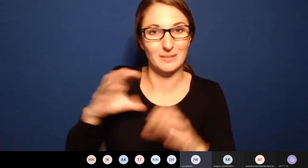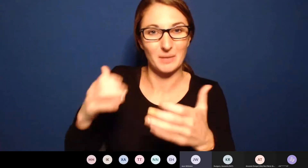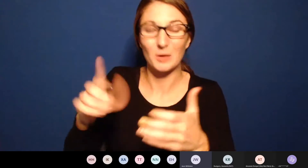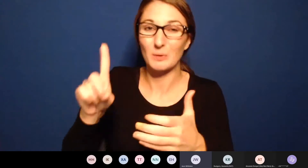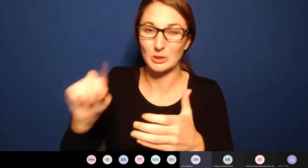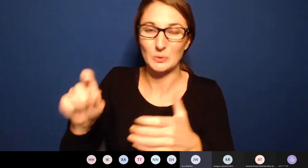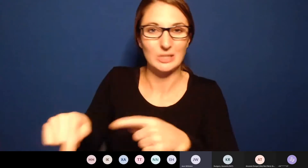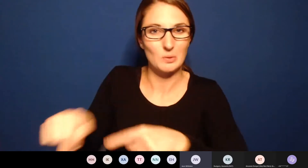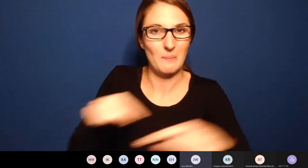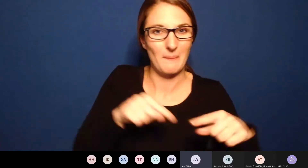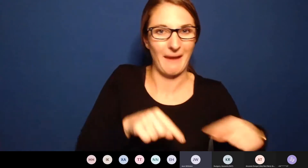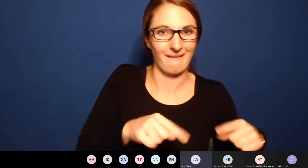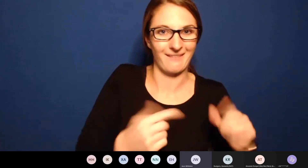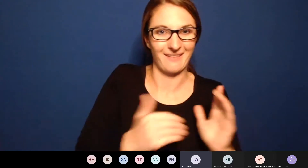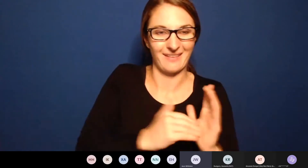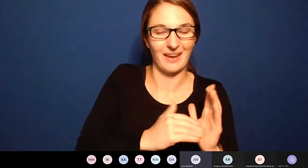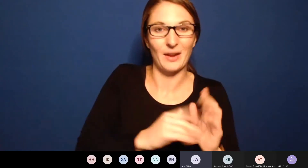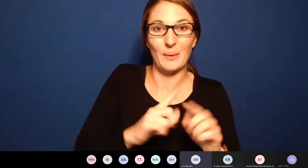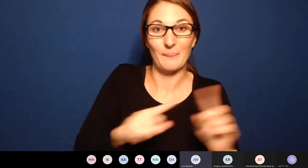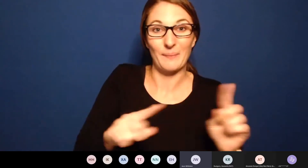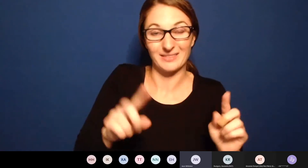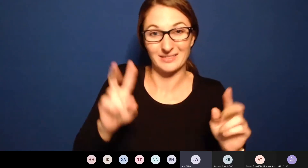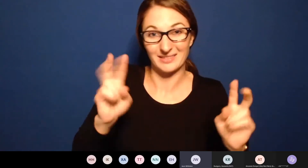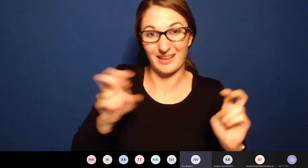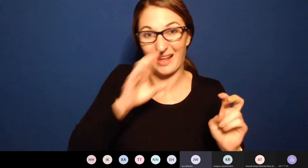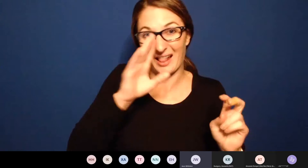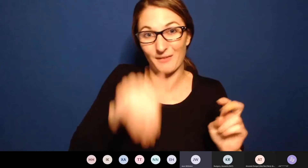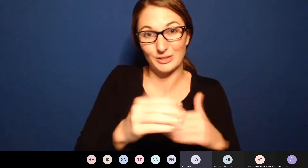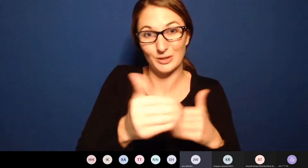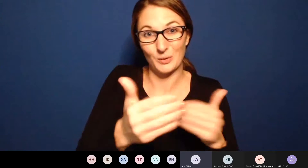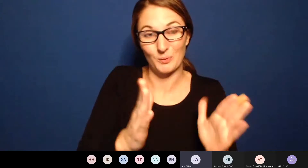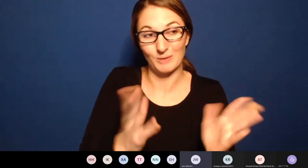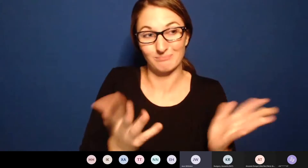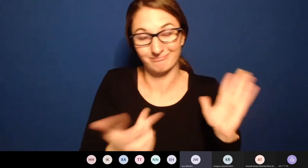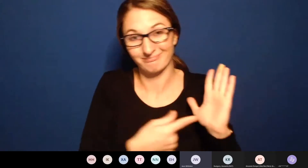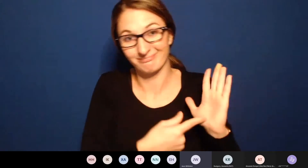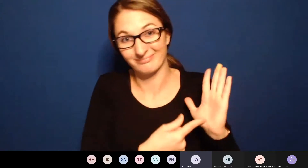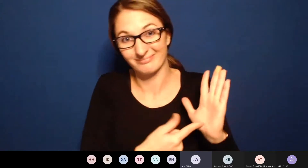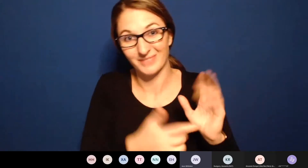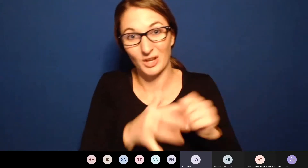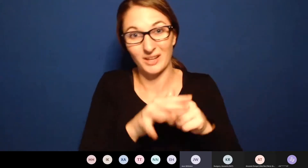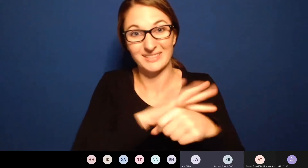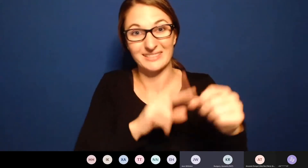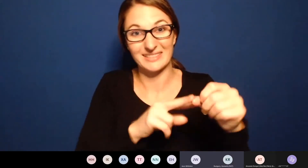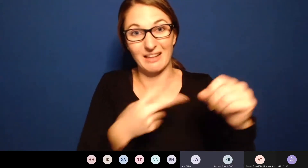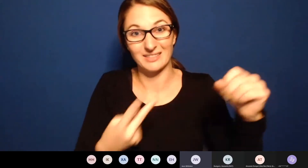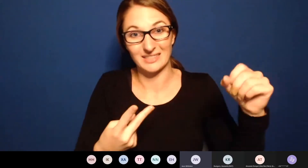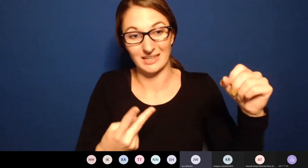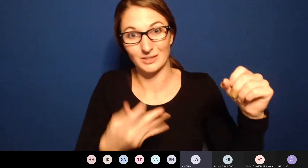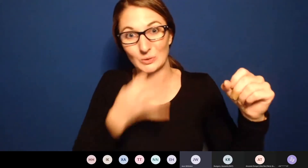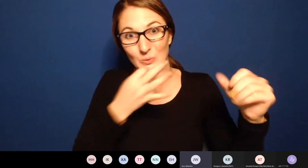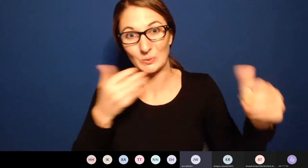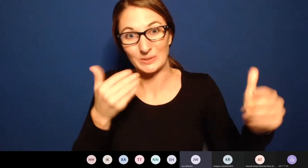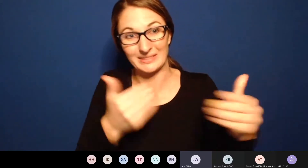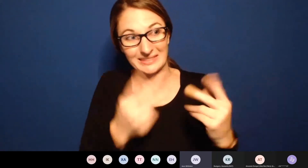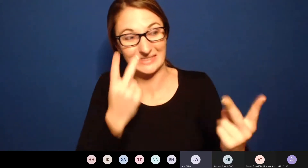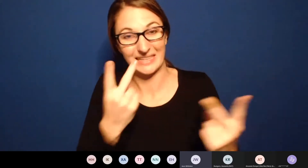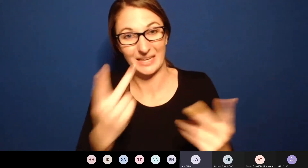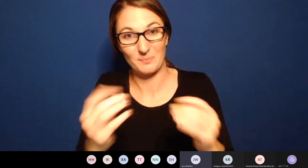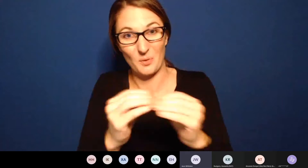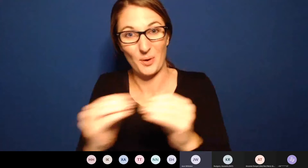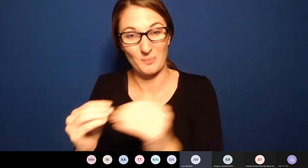But yeah, the elephant in the room is that Delta, virus that's upon us, and so I think,